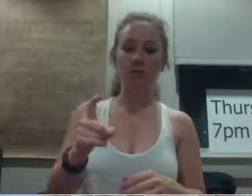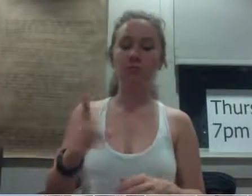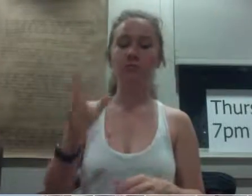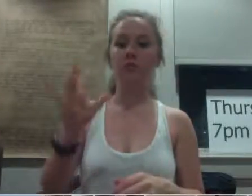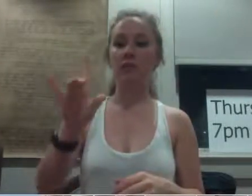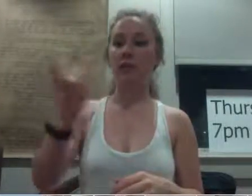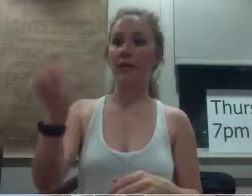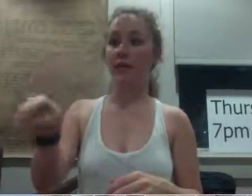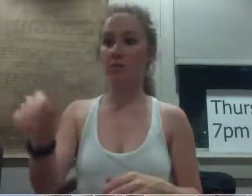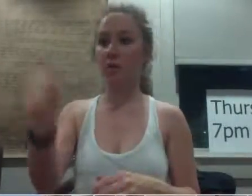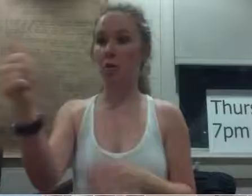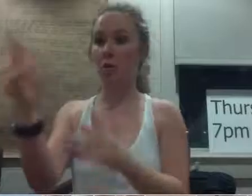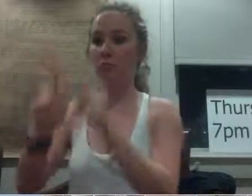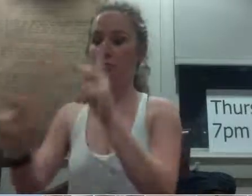Lastly,